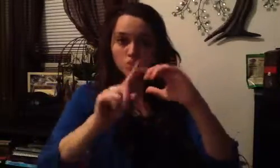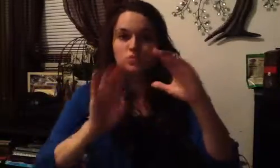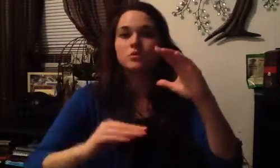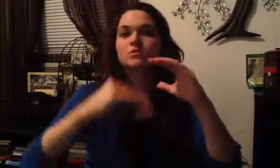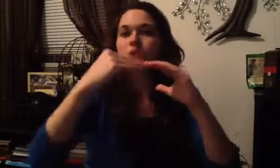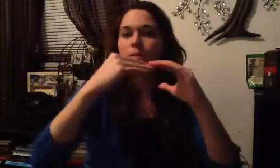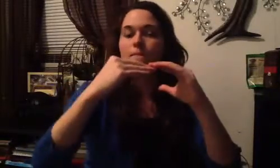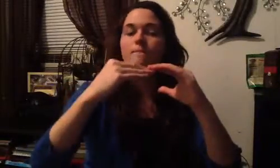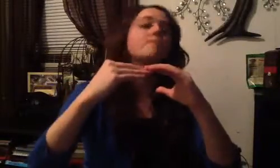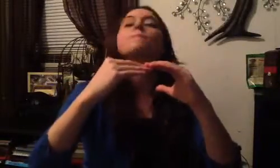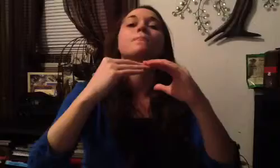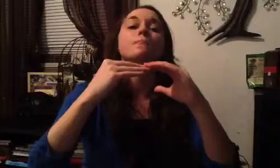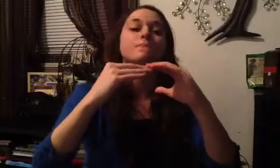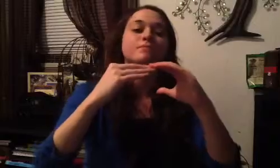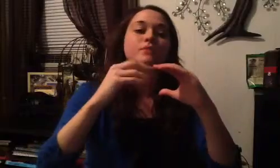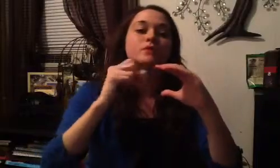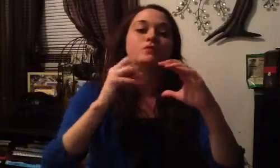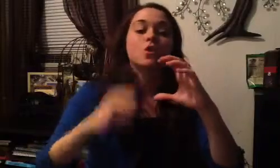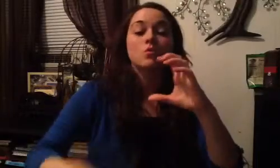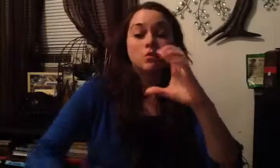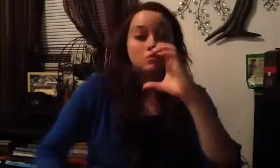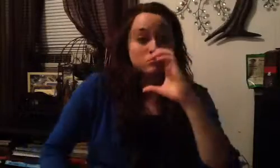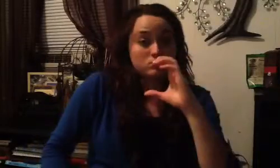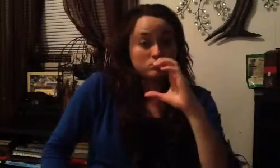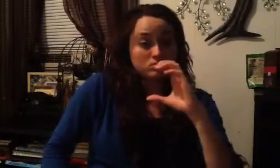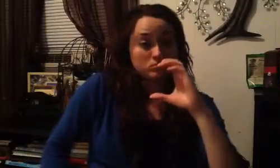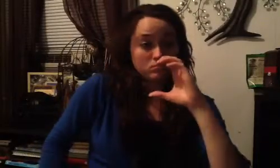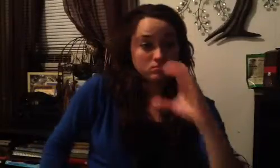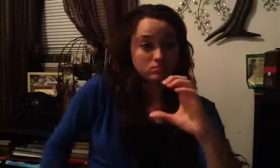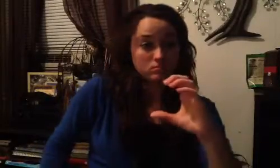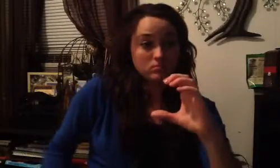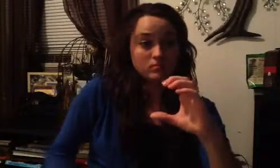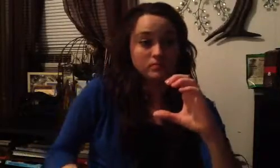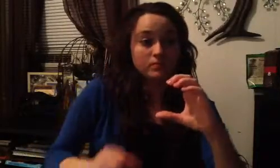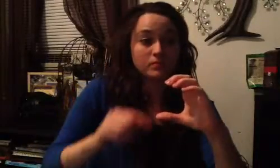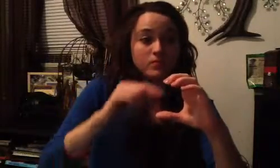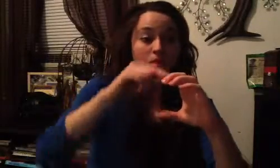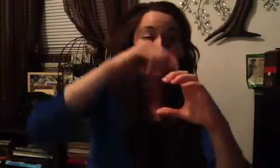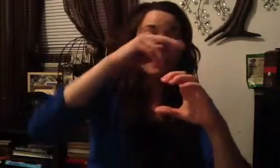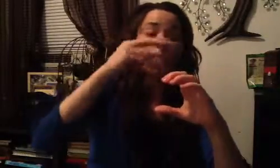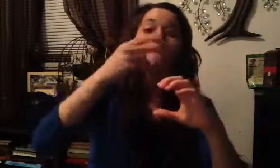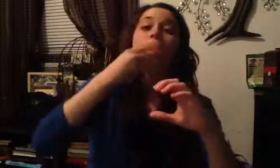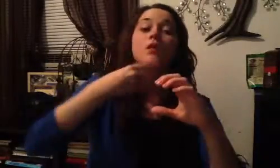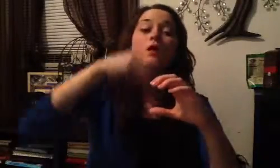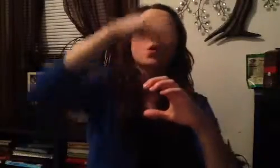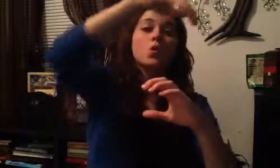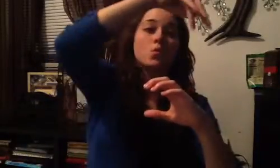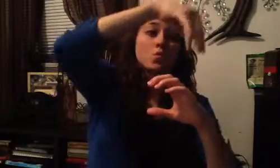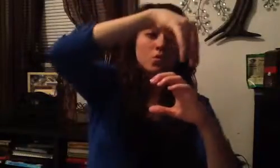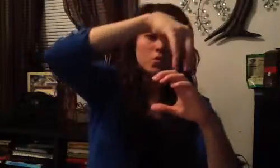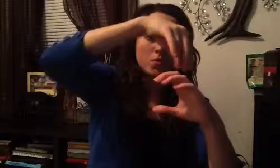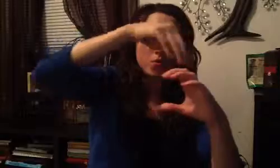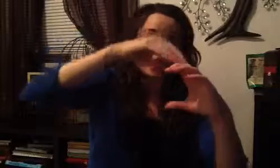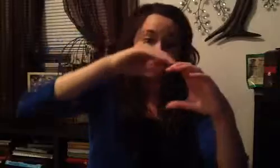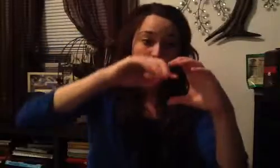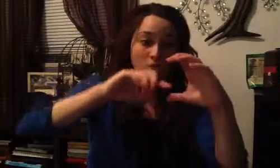the atriums, blood flew from the atriums into the ventricles from superior to inferior, but from the ventricles, blood will pump up